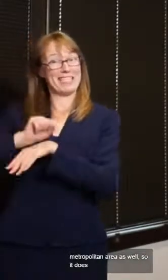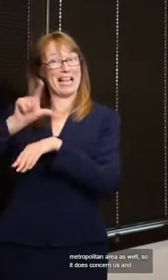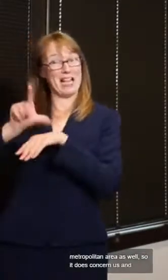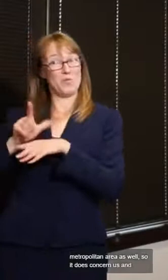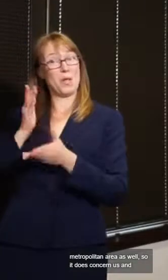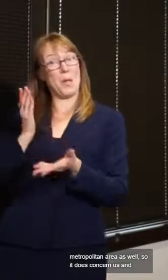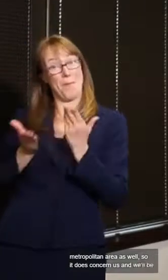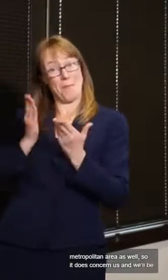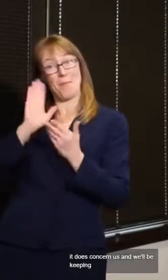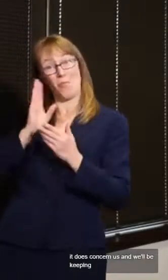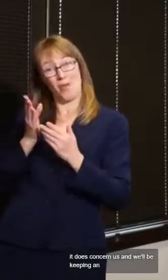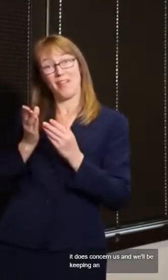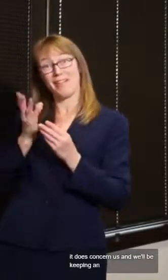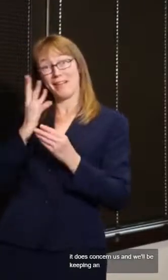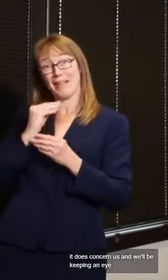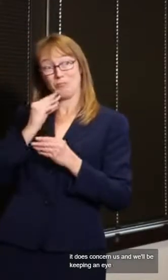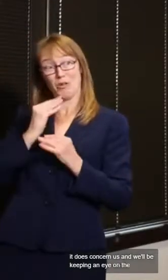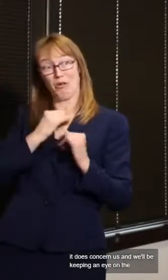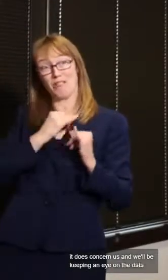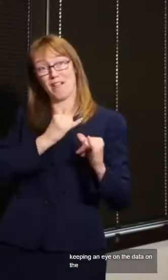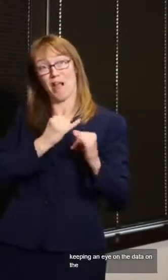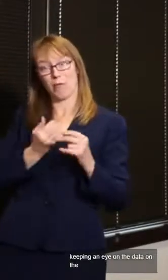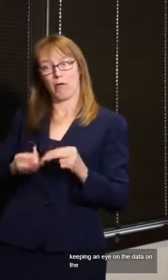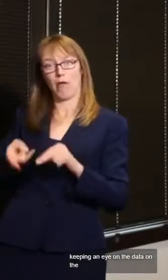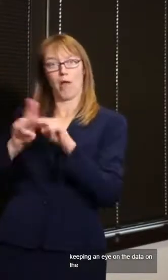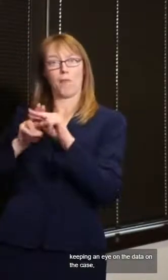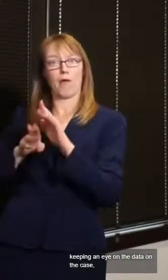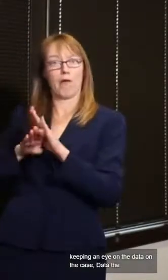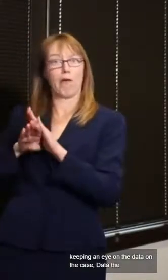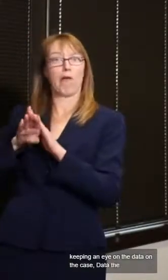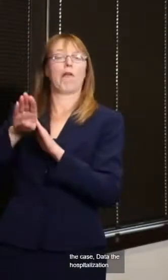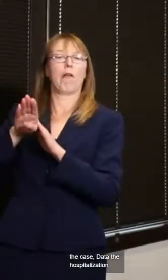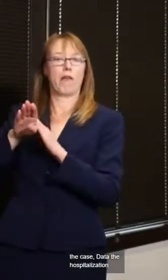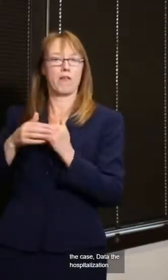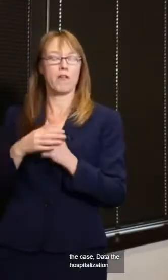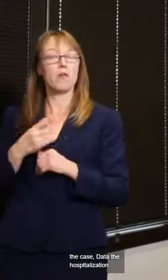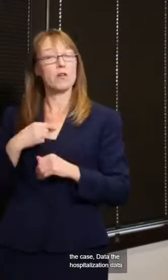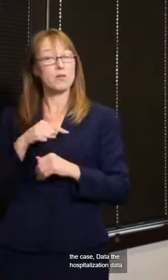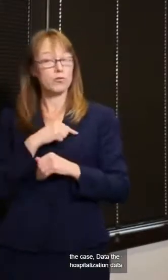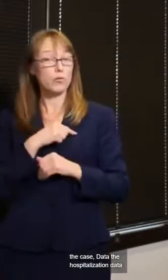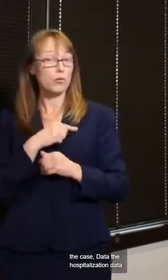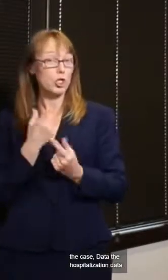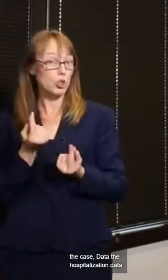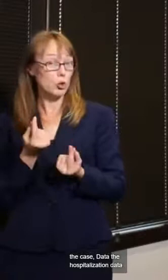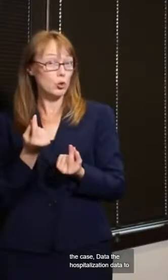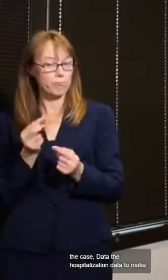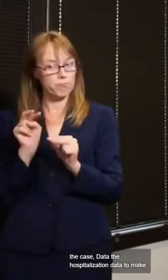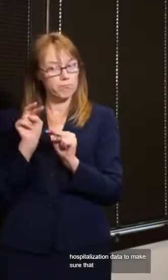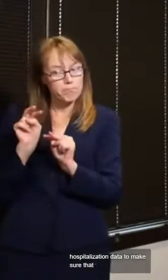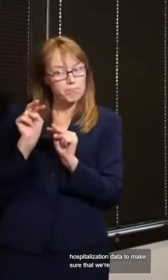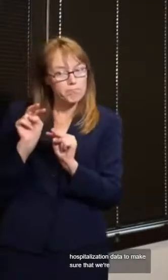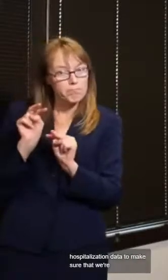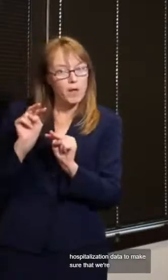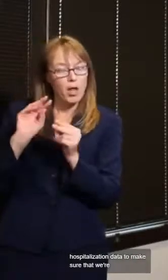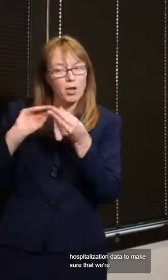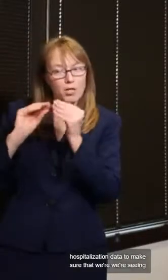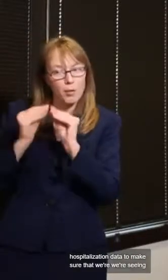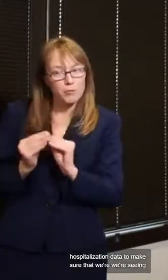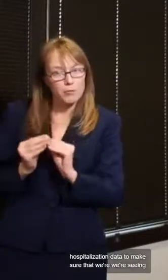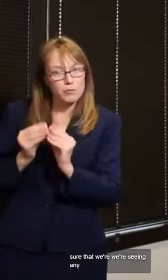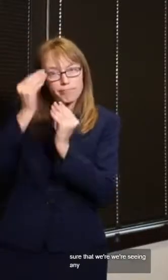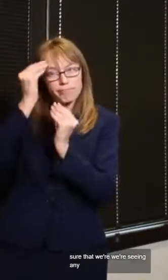and we'll be keeping an eye on the data, on the case data, the hospitalization data, to make sure that we're seeing